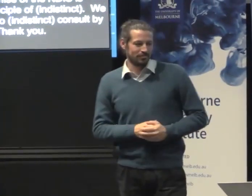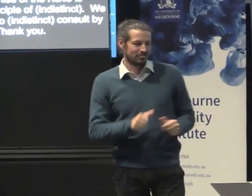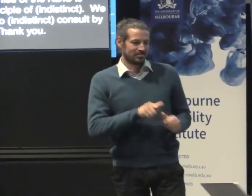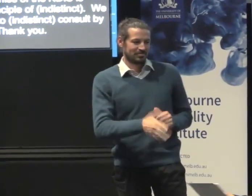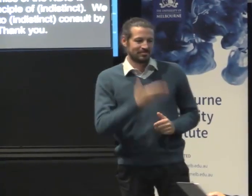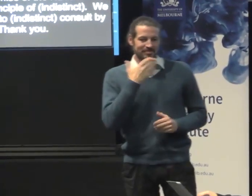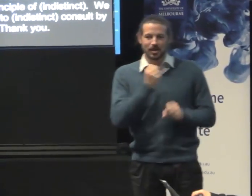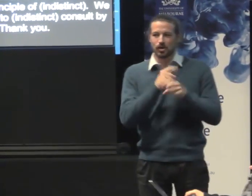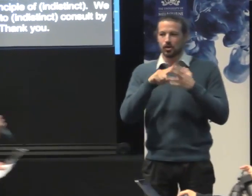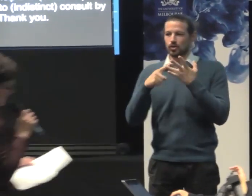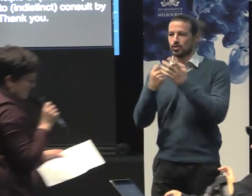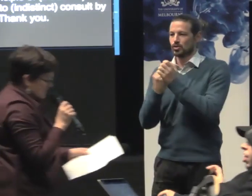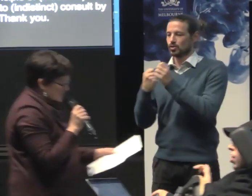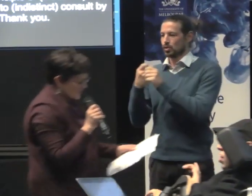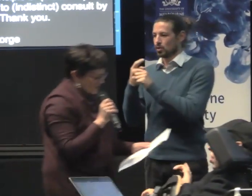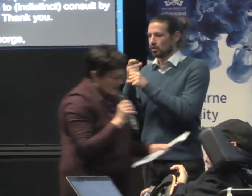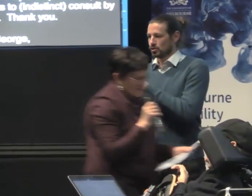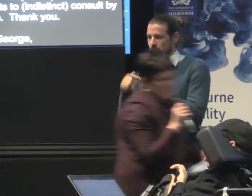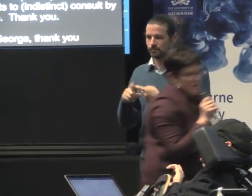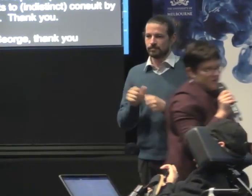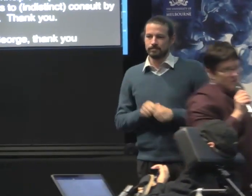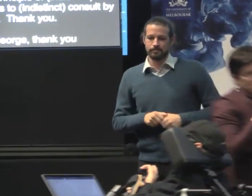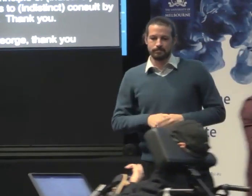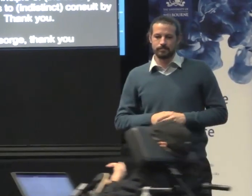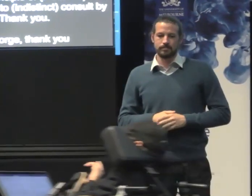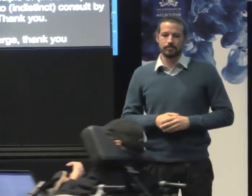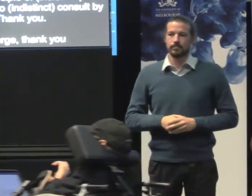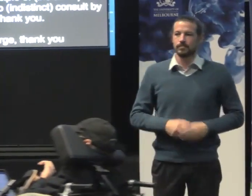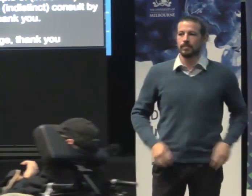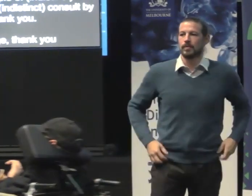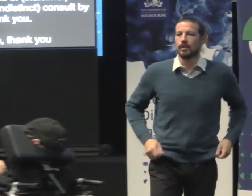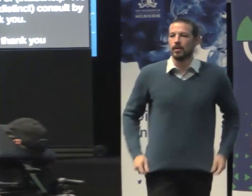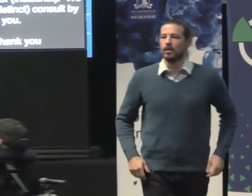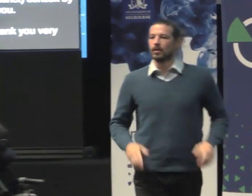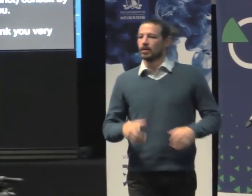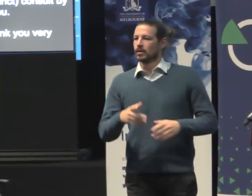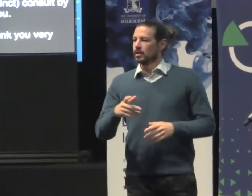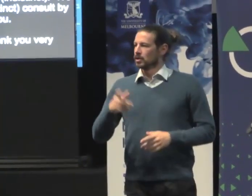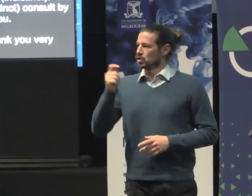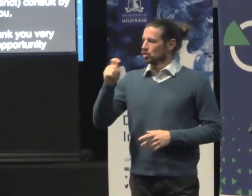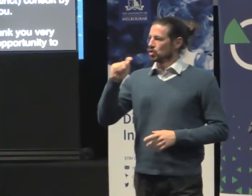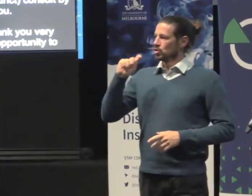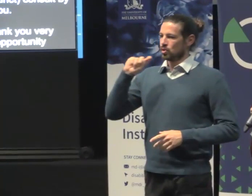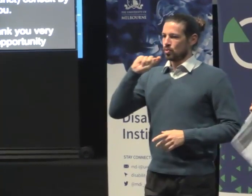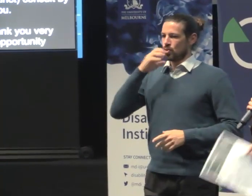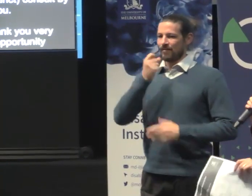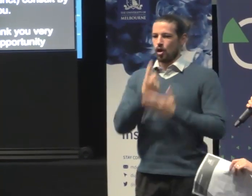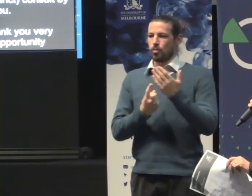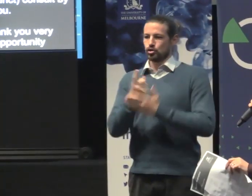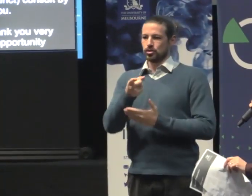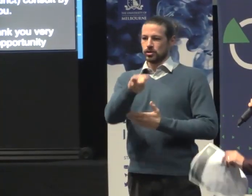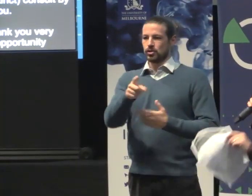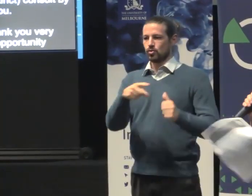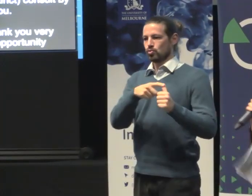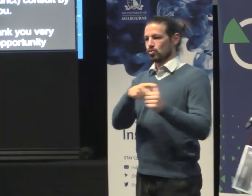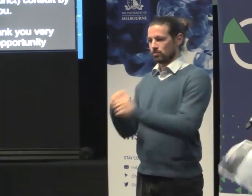Fantastic, George. Thank you very much. So we're going to have an opportunity, of course, for Tom to respond